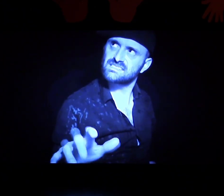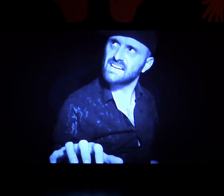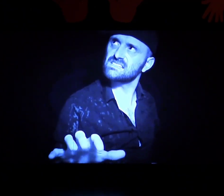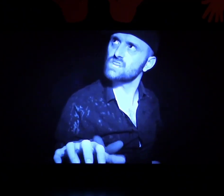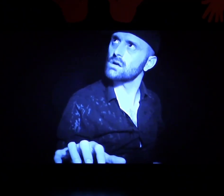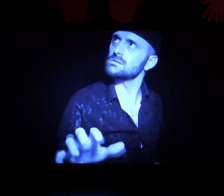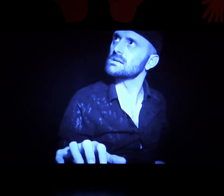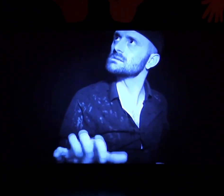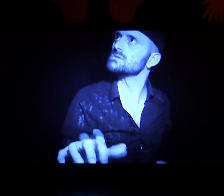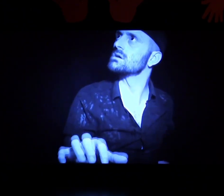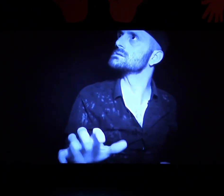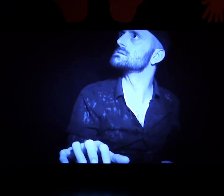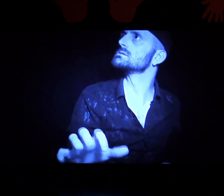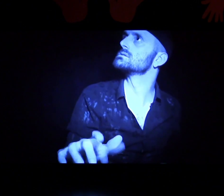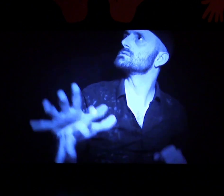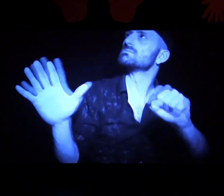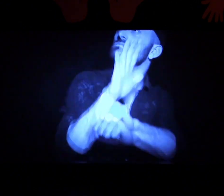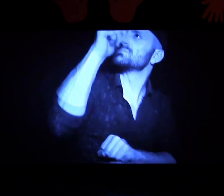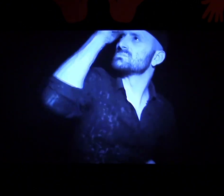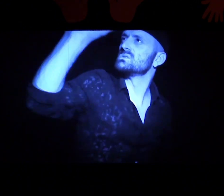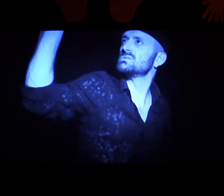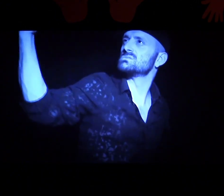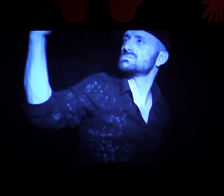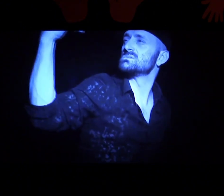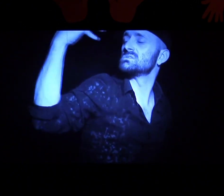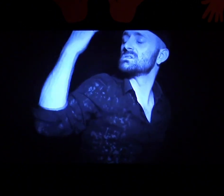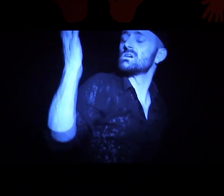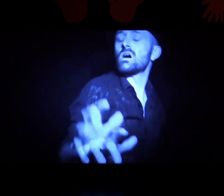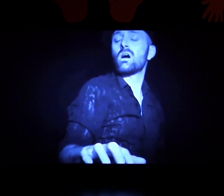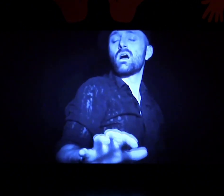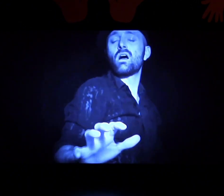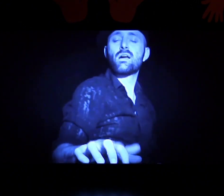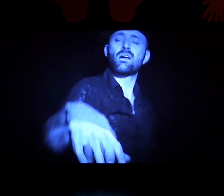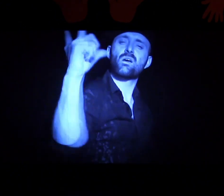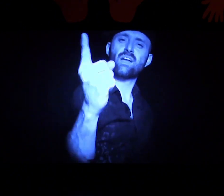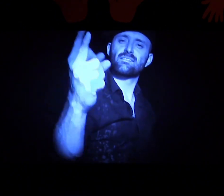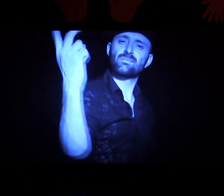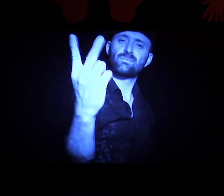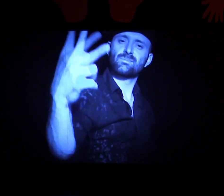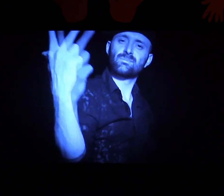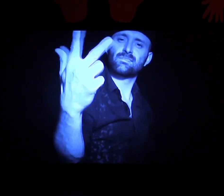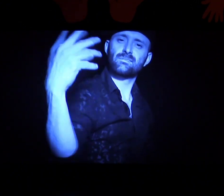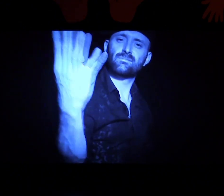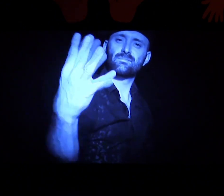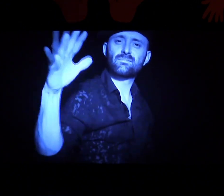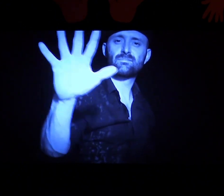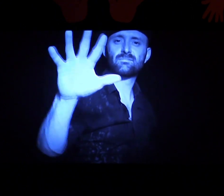Tick, tock, tick, tock, tick, tock. Oh, something better, something different. 1, 2, 3, 4,